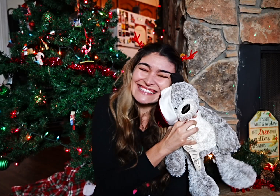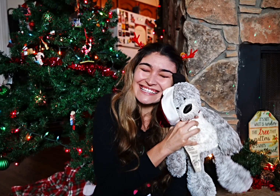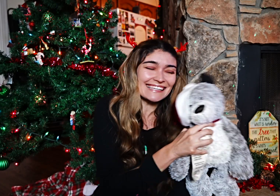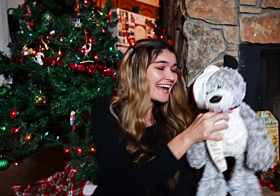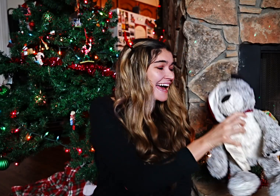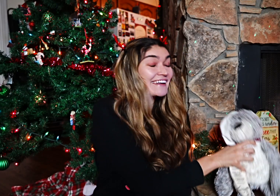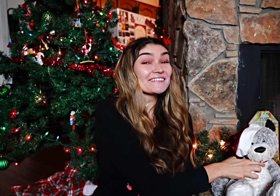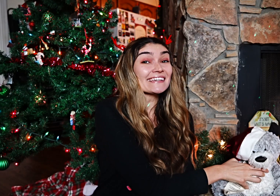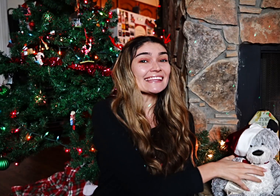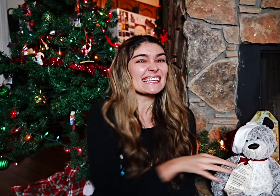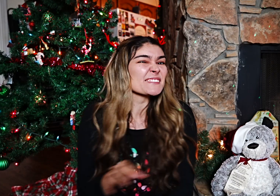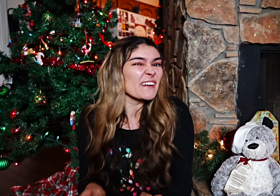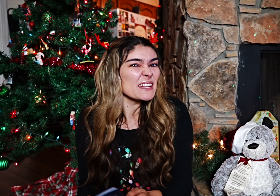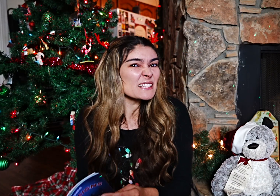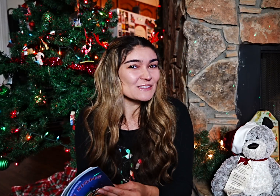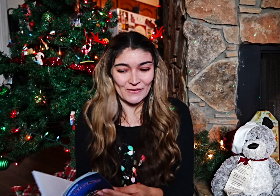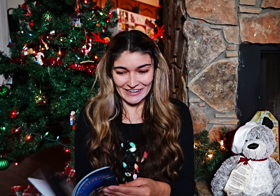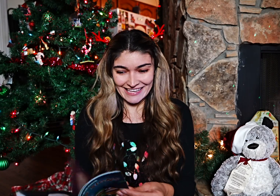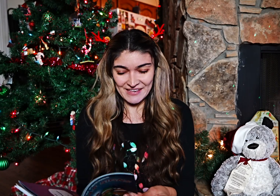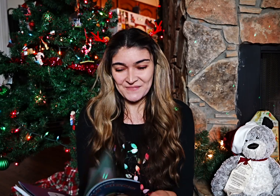cozy and read this fun story.